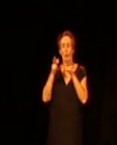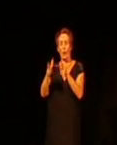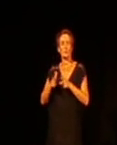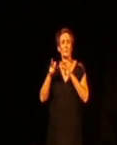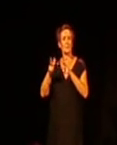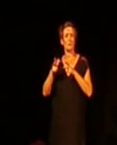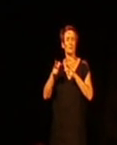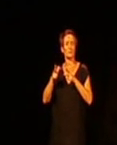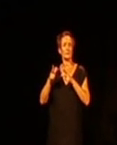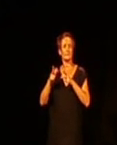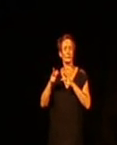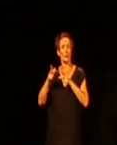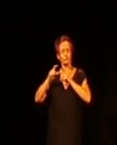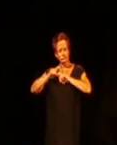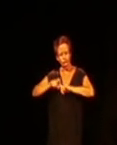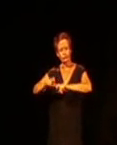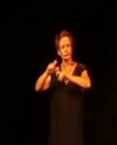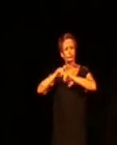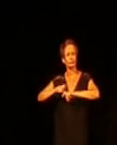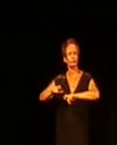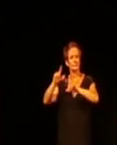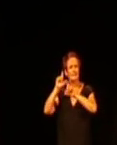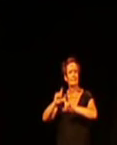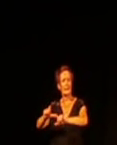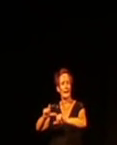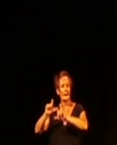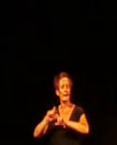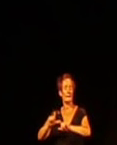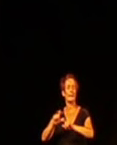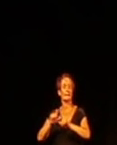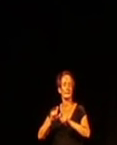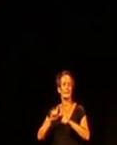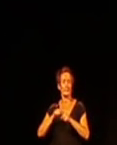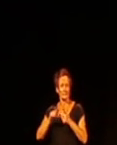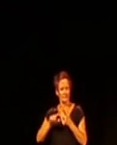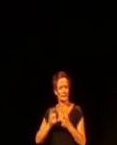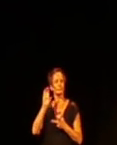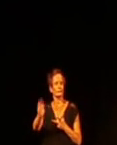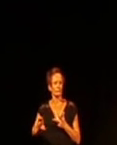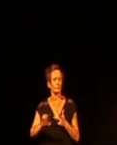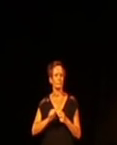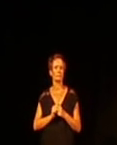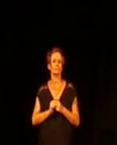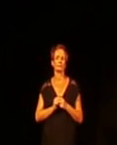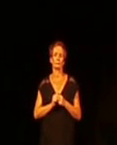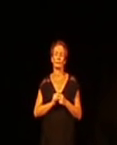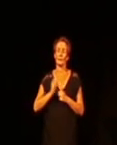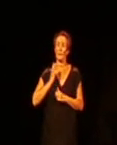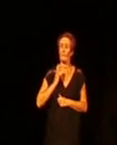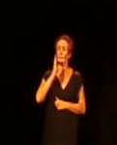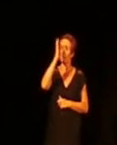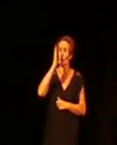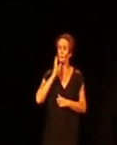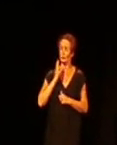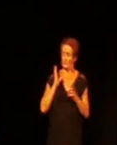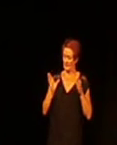properly funded. And the very important role played by much of the very good elements of the voluntary sector in trying